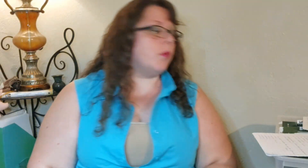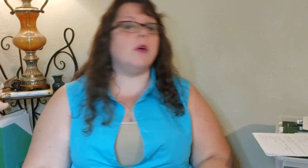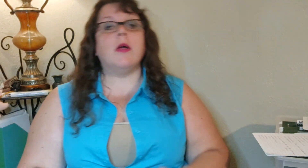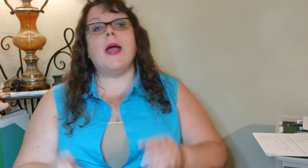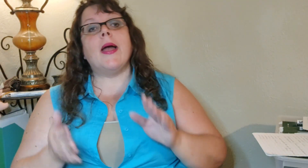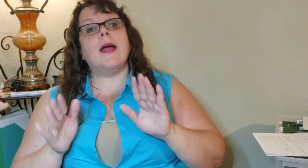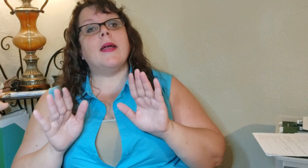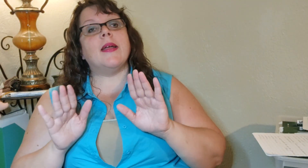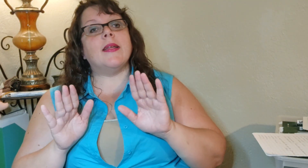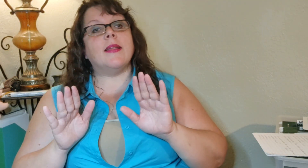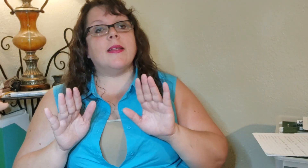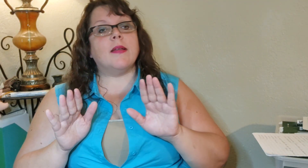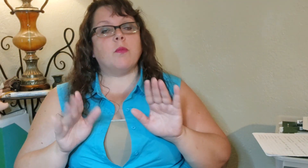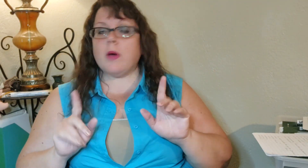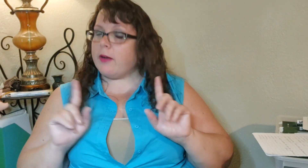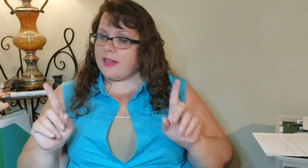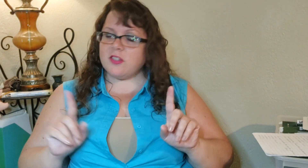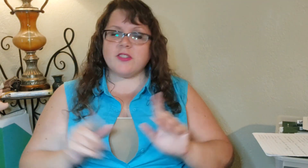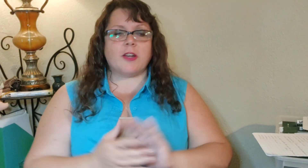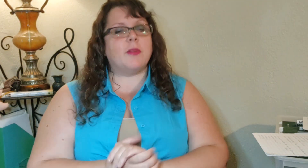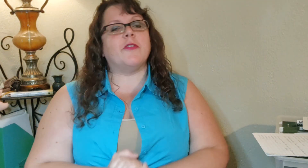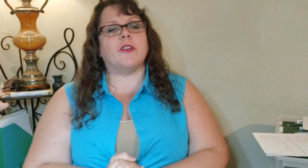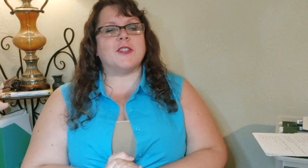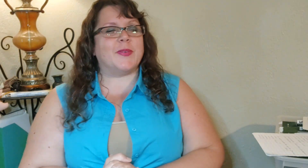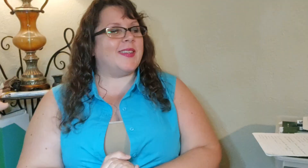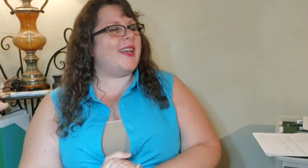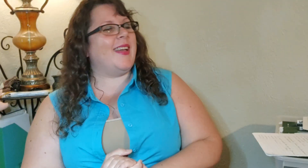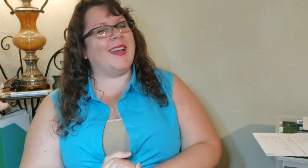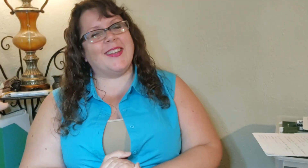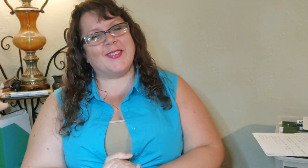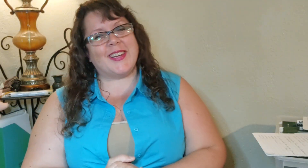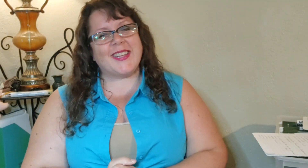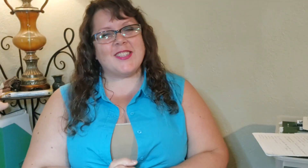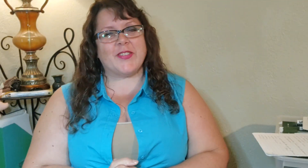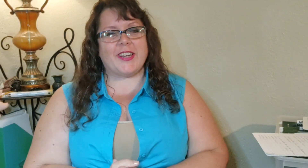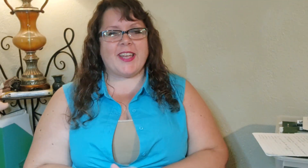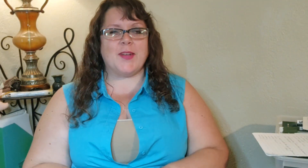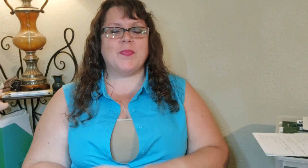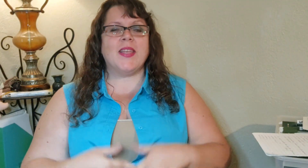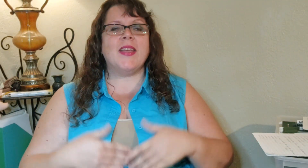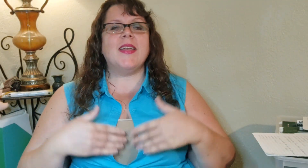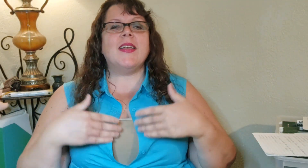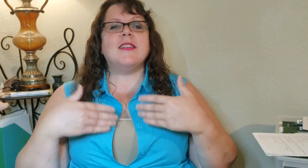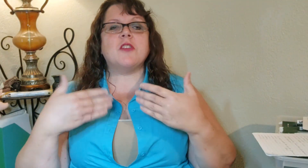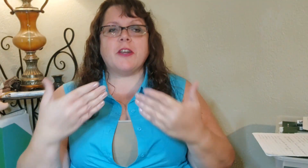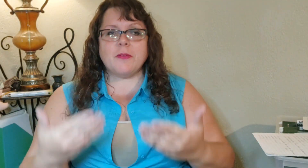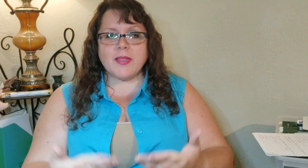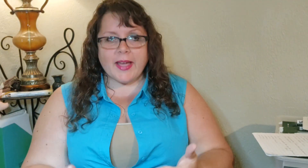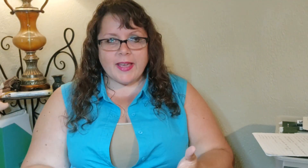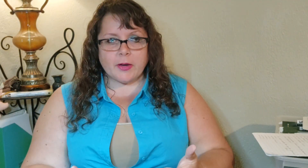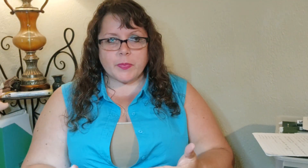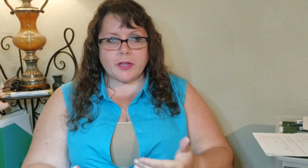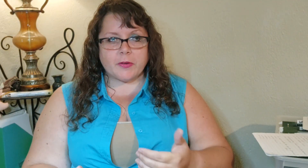Well, I'll just start with the first one. I don't want to get too far ahead. Starting with I help